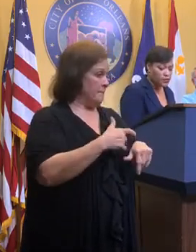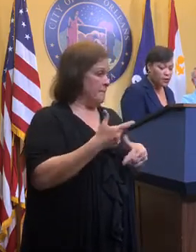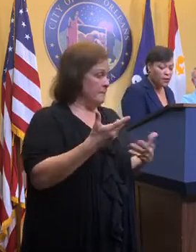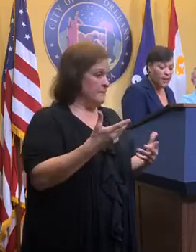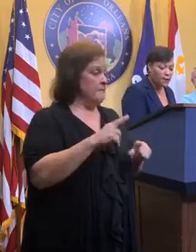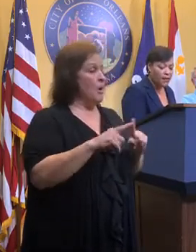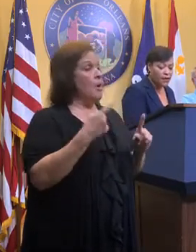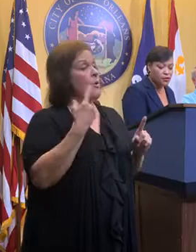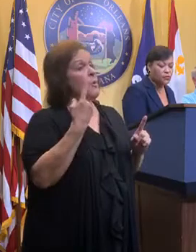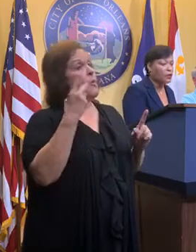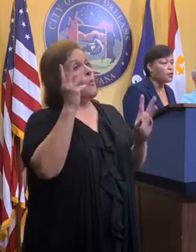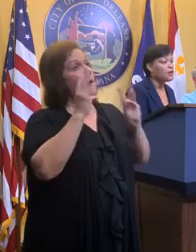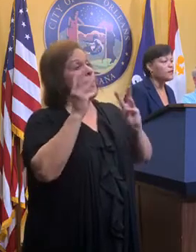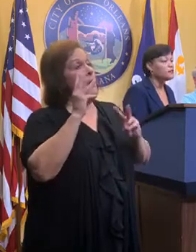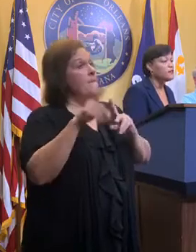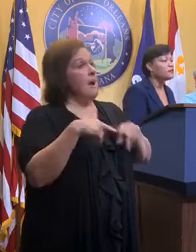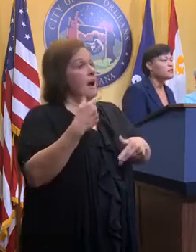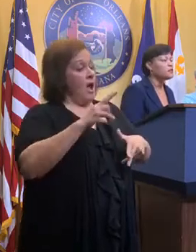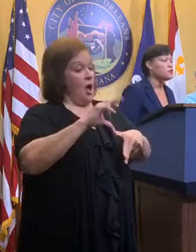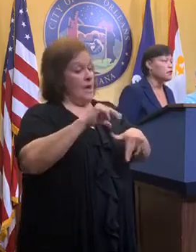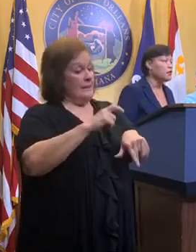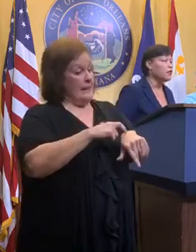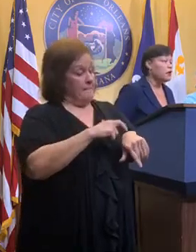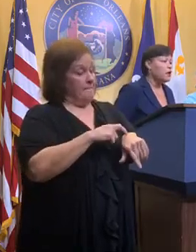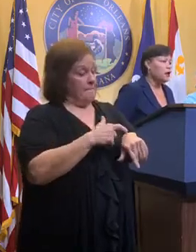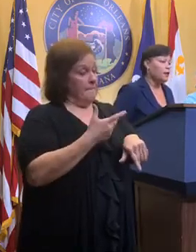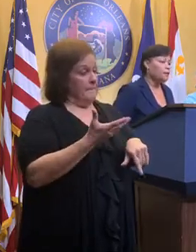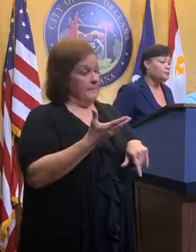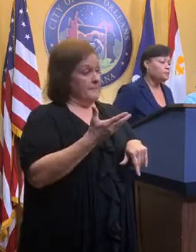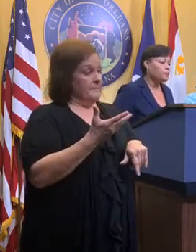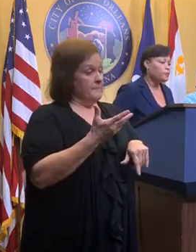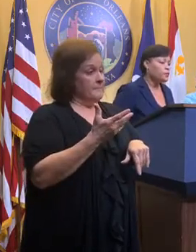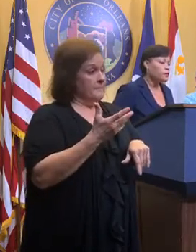What worries me about, not just with hurricane season, it's the